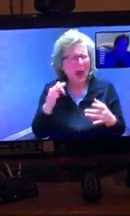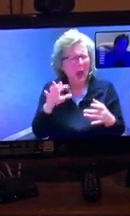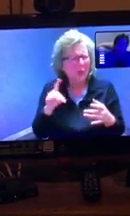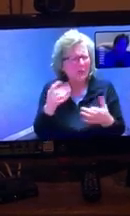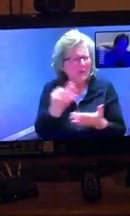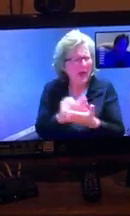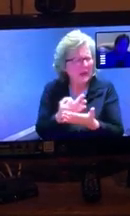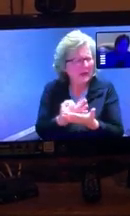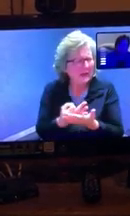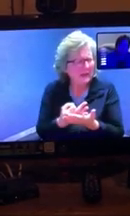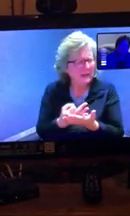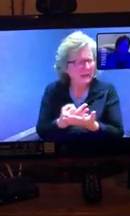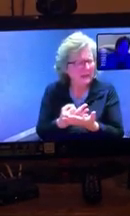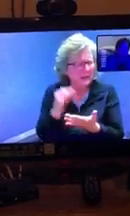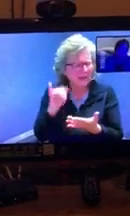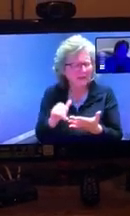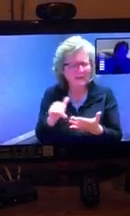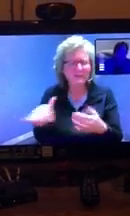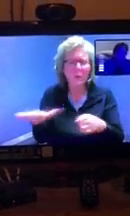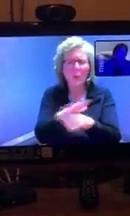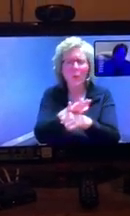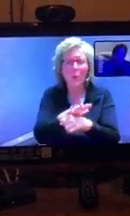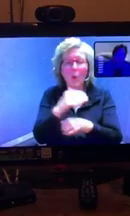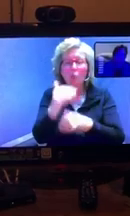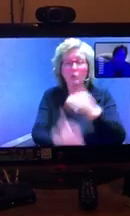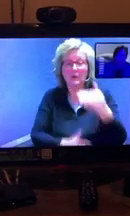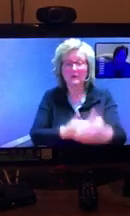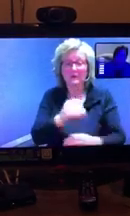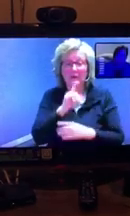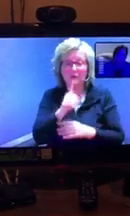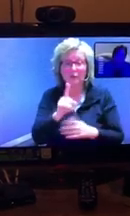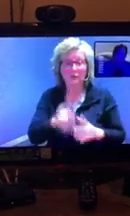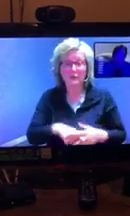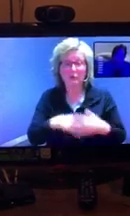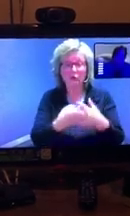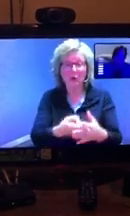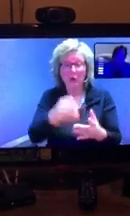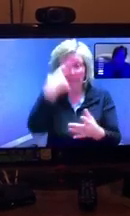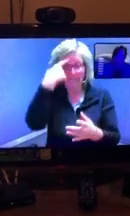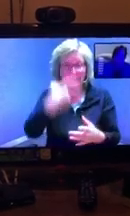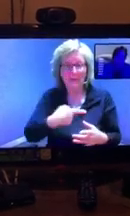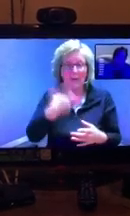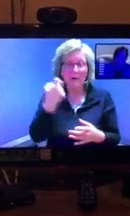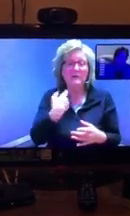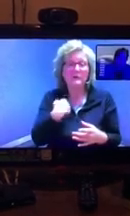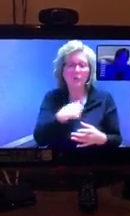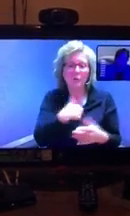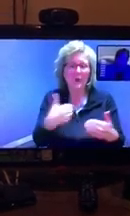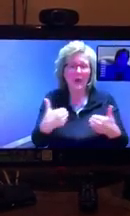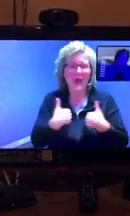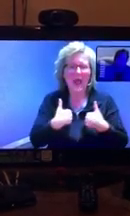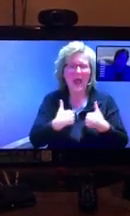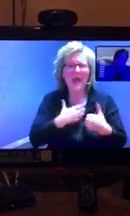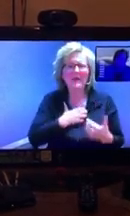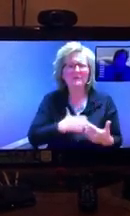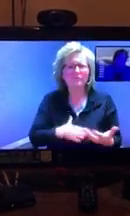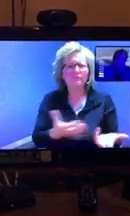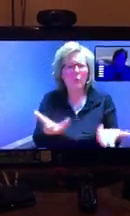whole process actually was started because we all had a desire to help people.